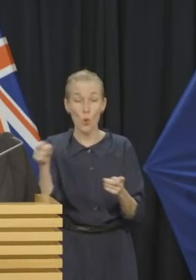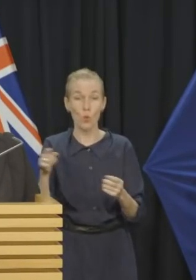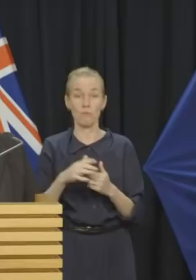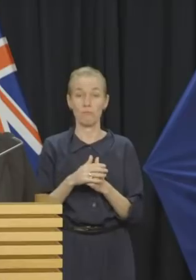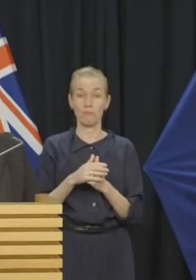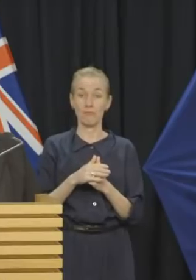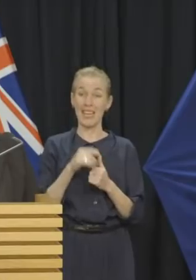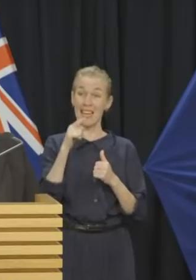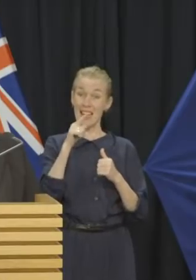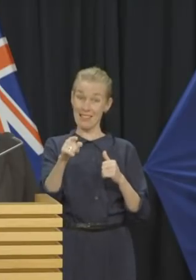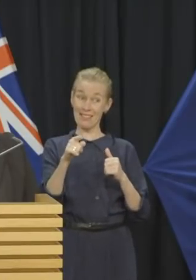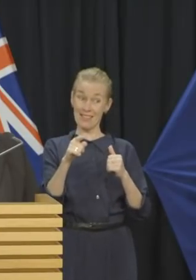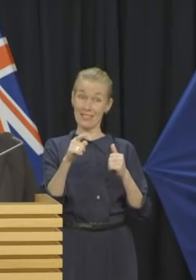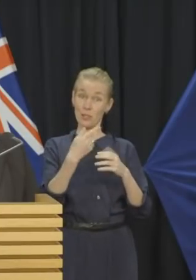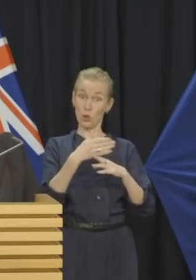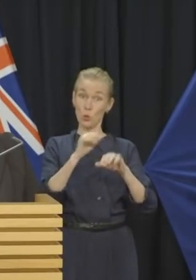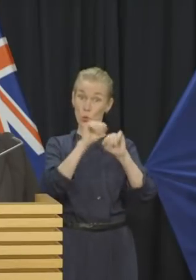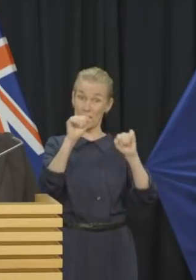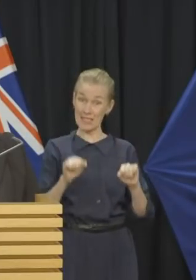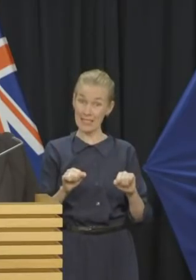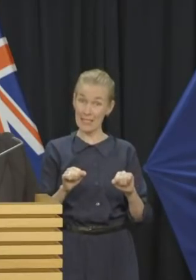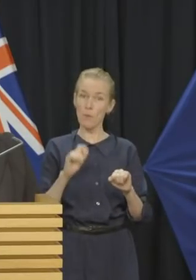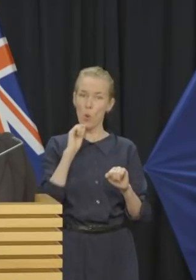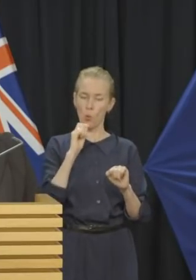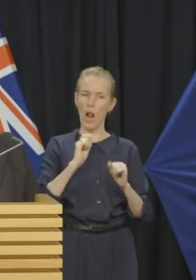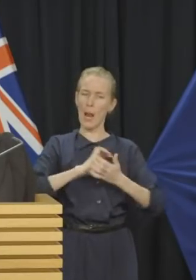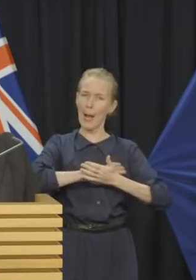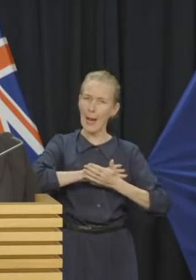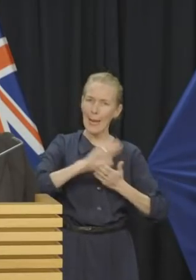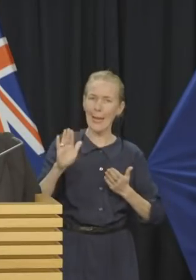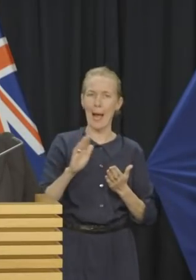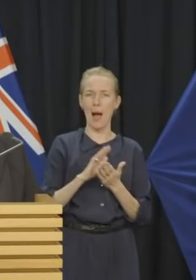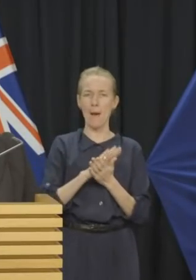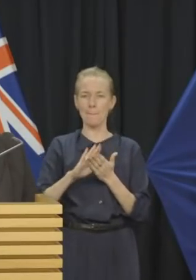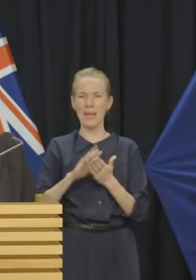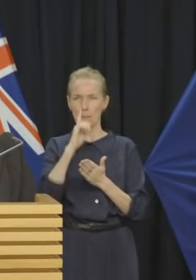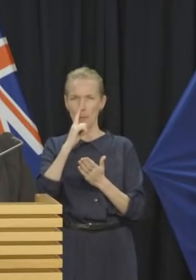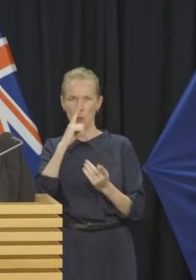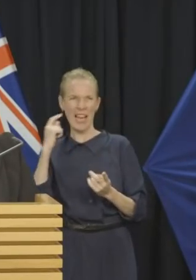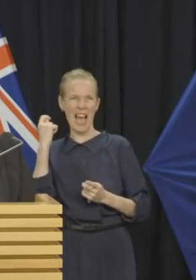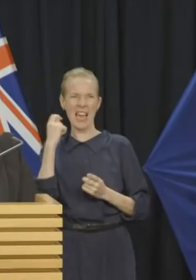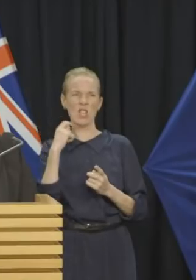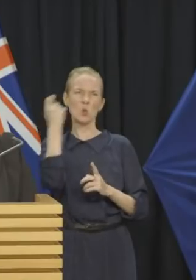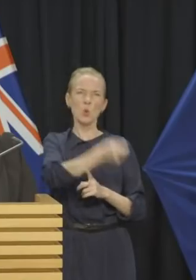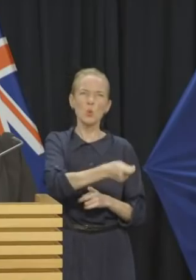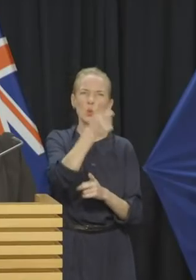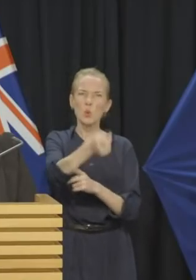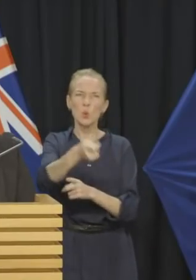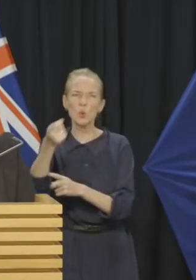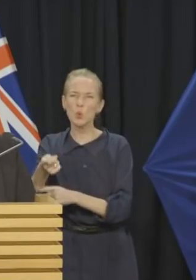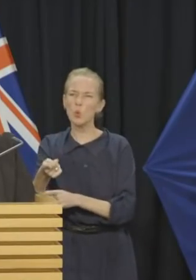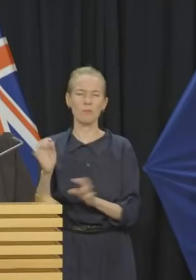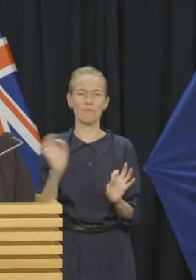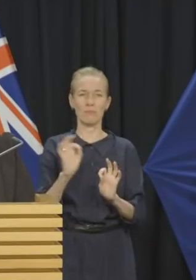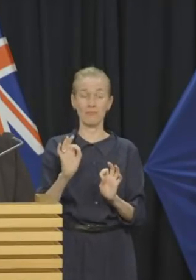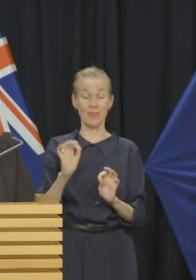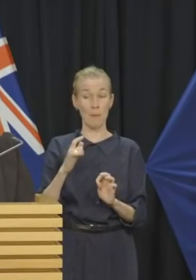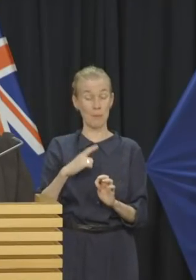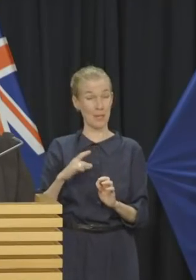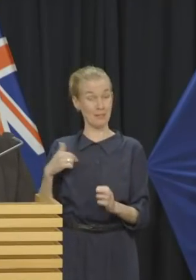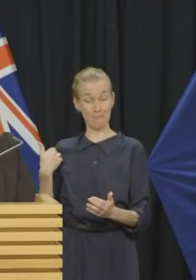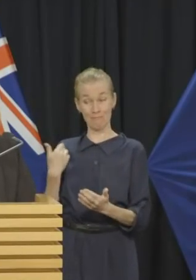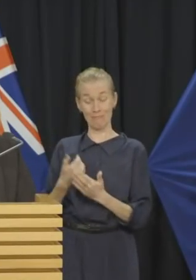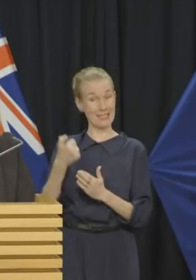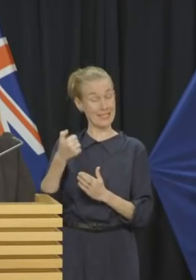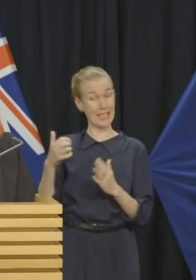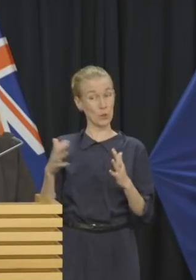isn't easily contestable in the courts. One of the things that I have been struck by in the 6 weeks that I've been looking at this now, one